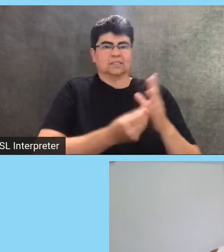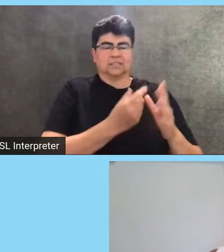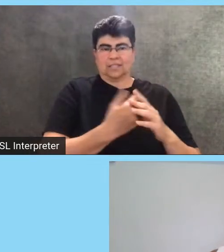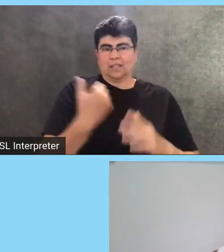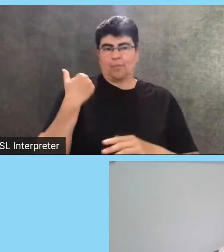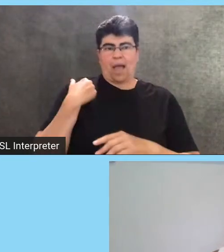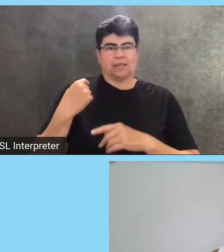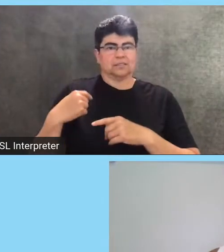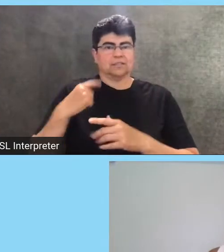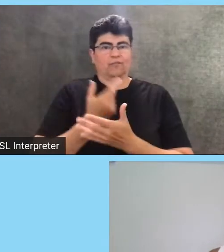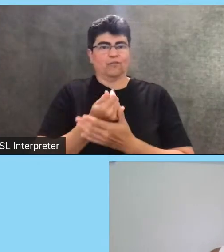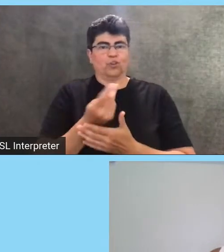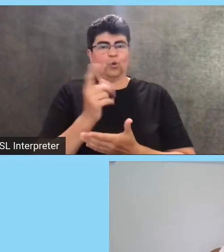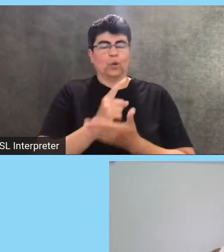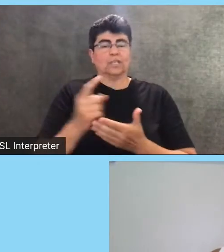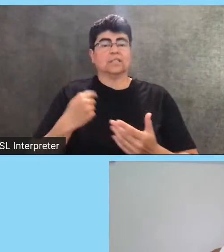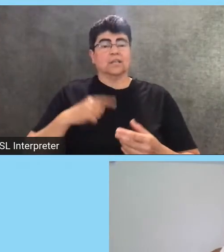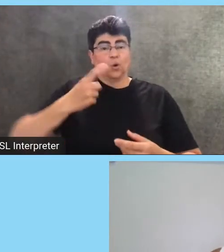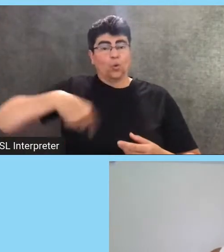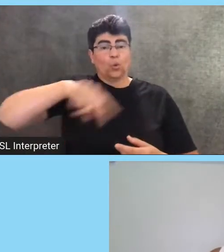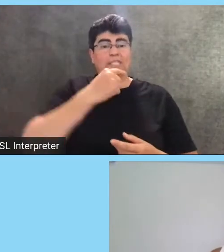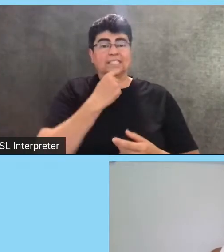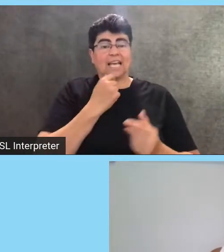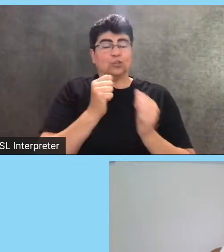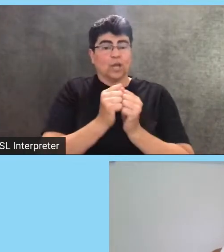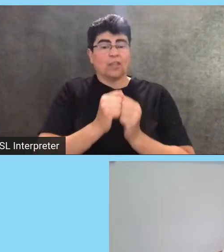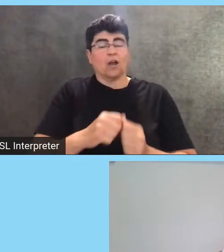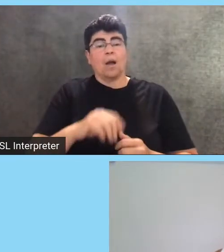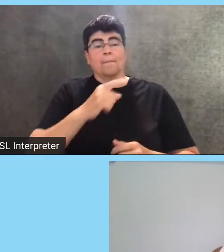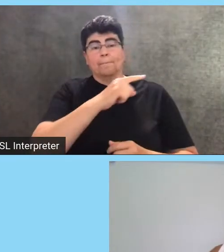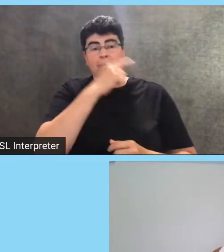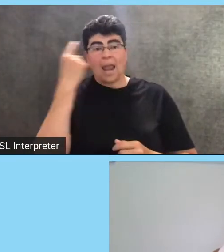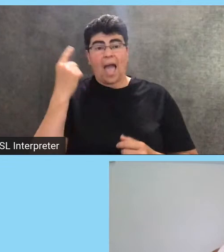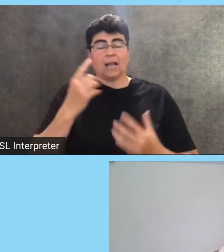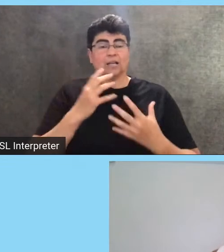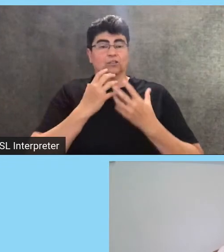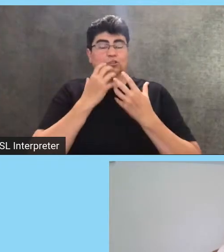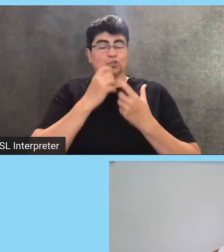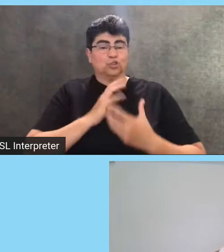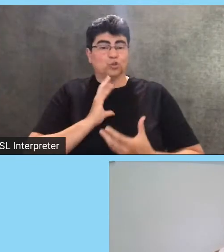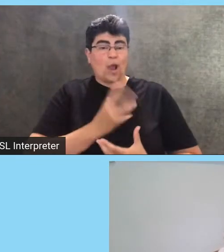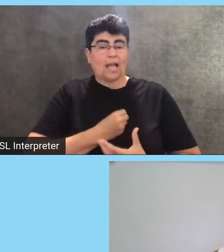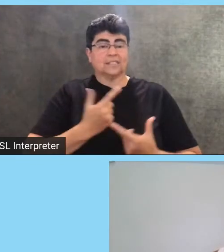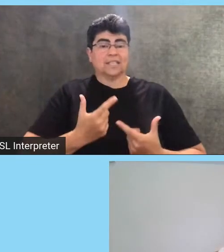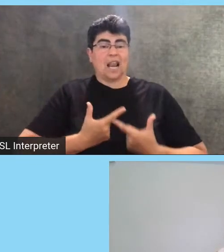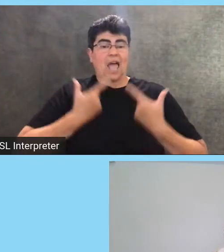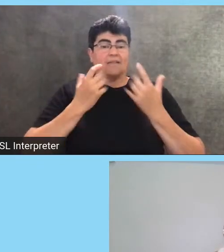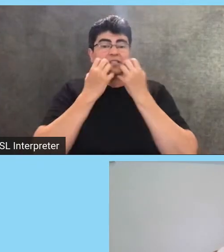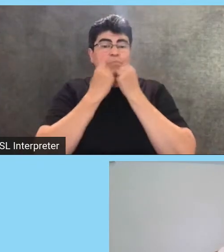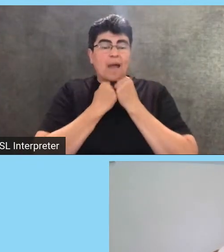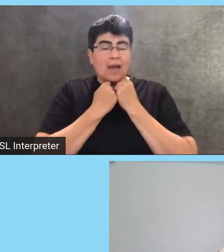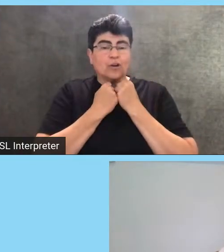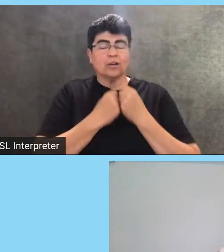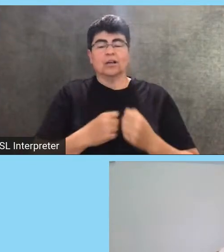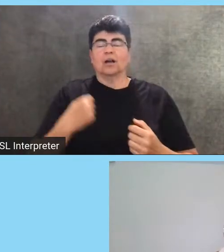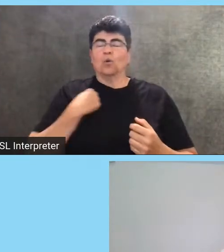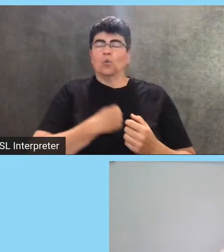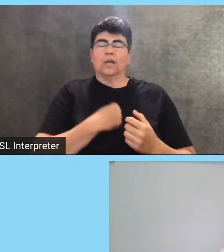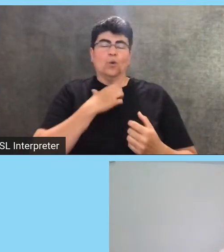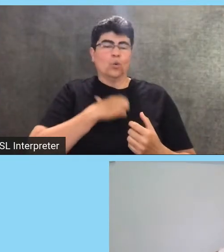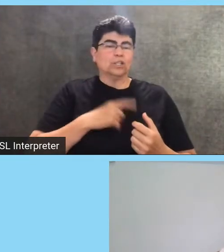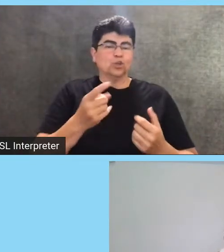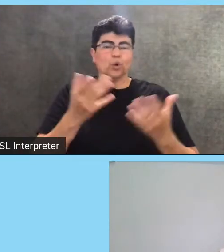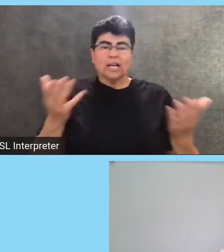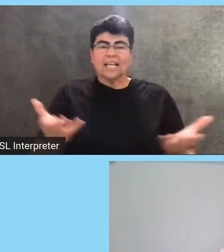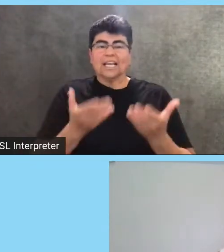say together, Black trans lives matter. How I truly wish you all were here to witness such a glorious